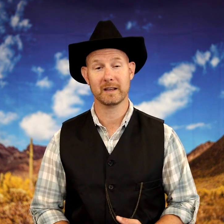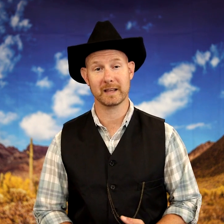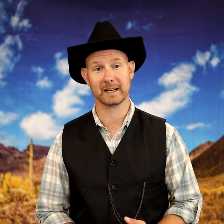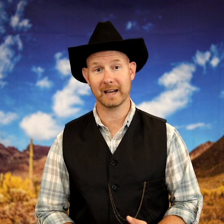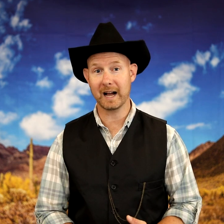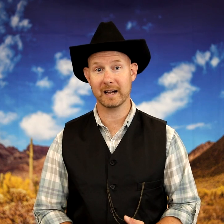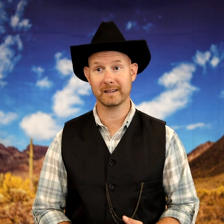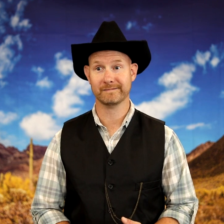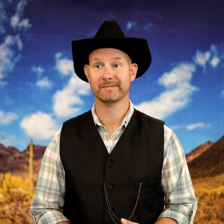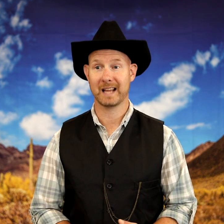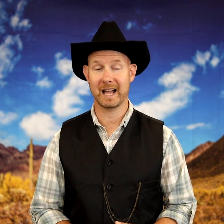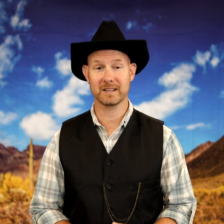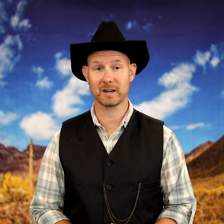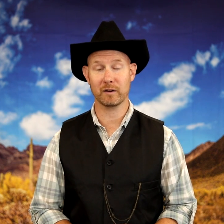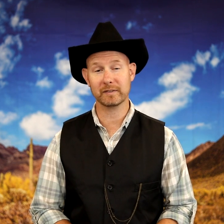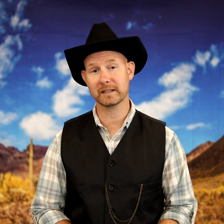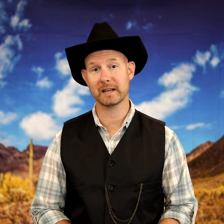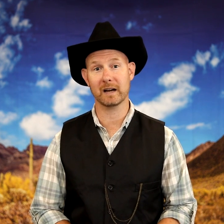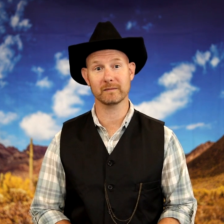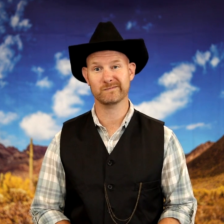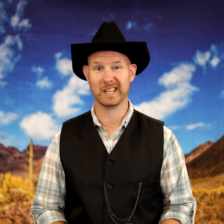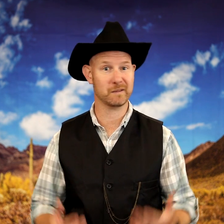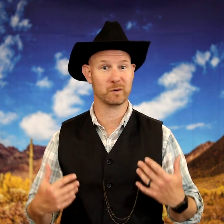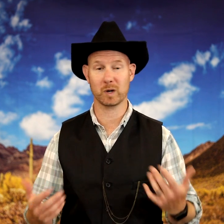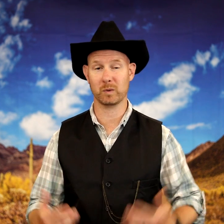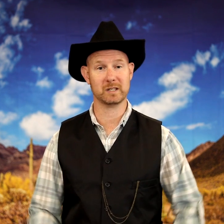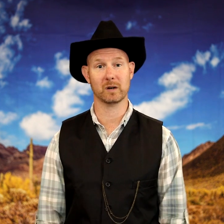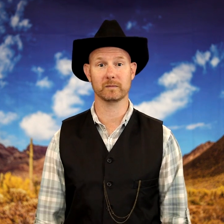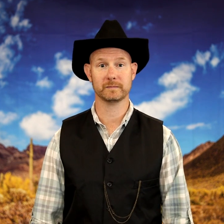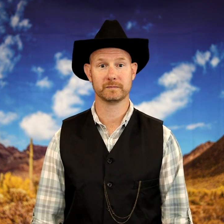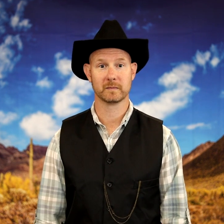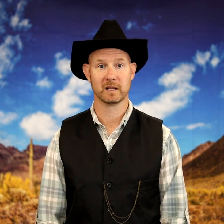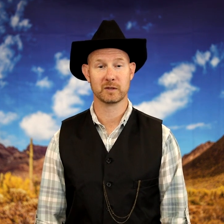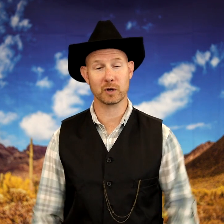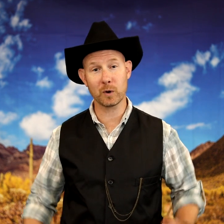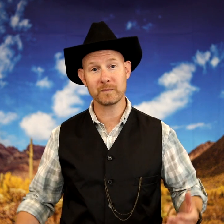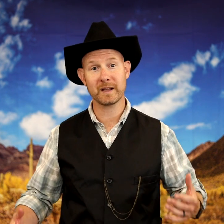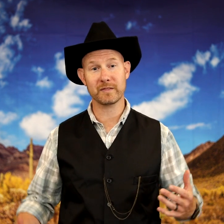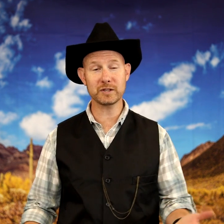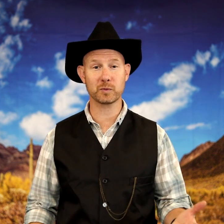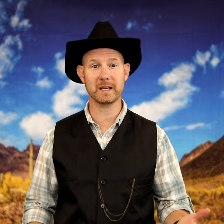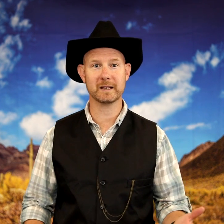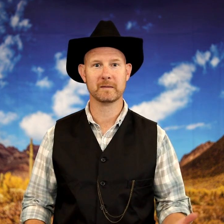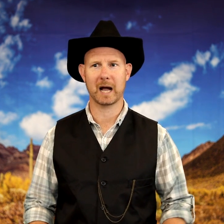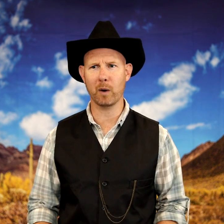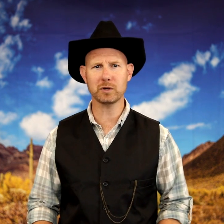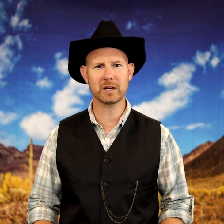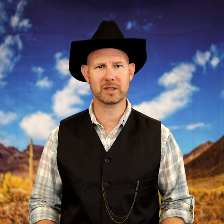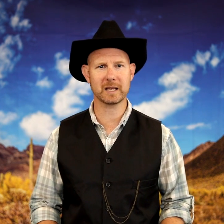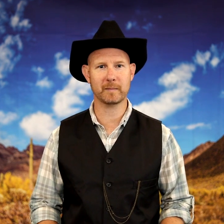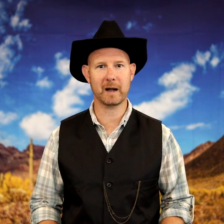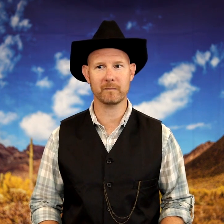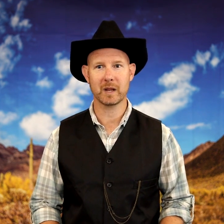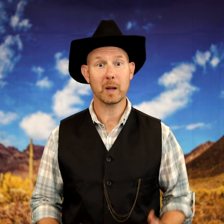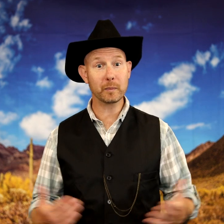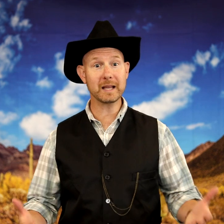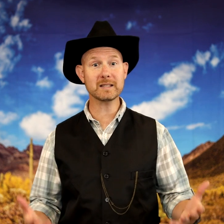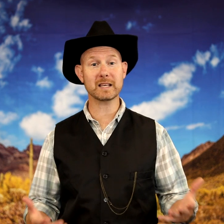that God has it all figured out, even when we don't. So this week, I want you to think about plans that